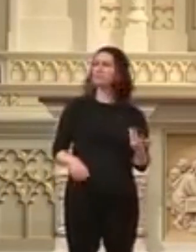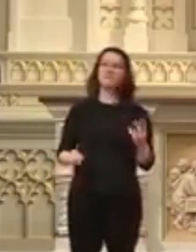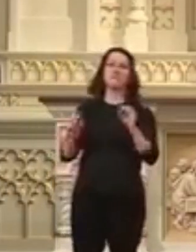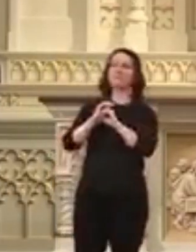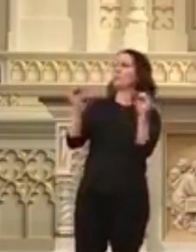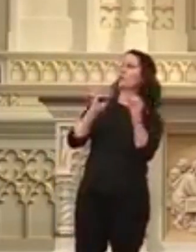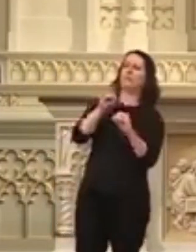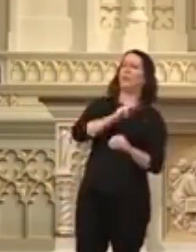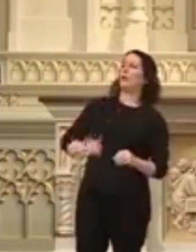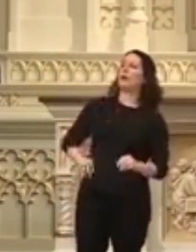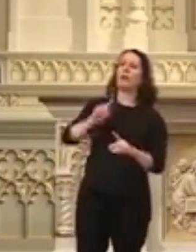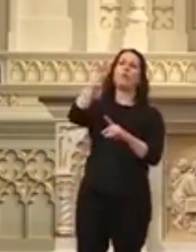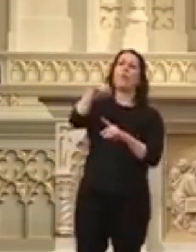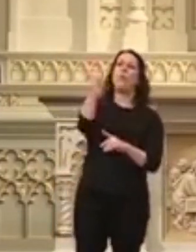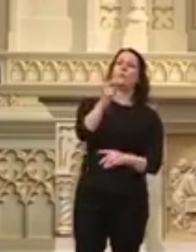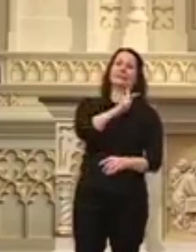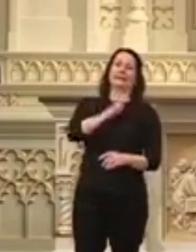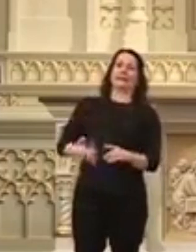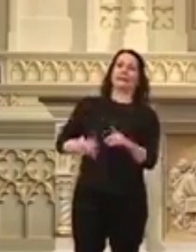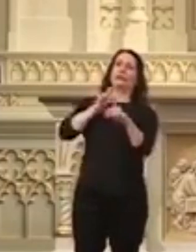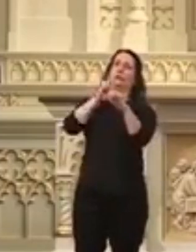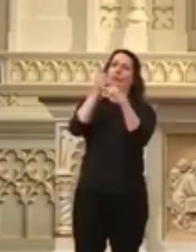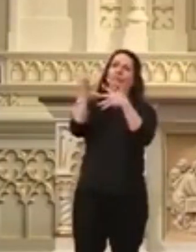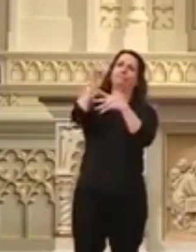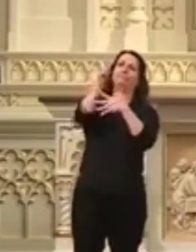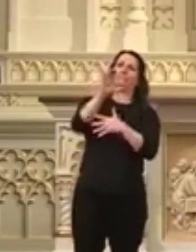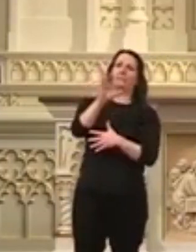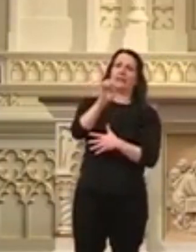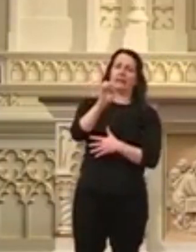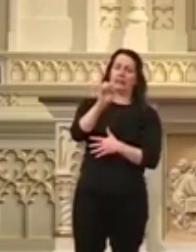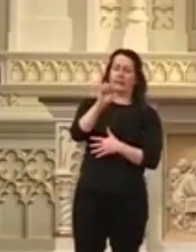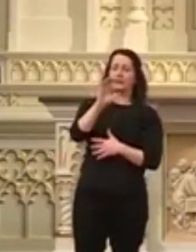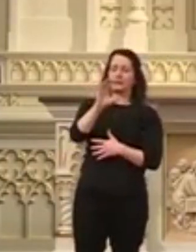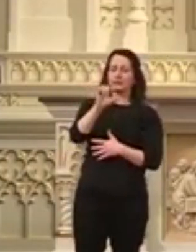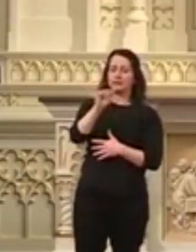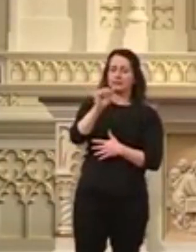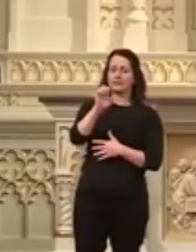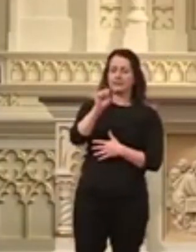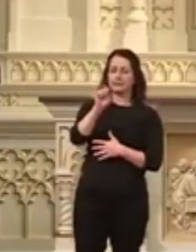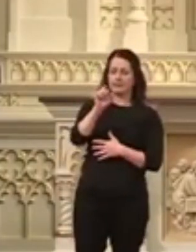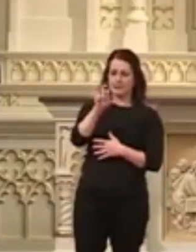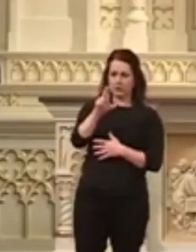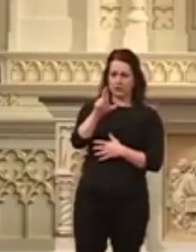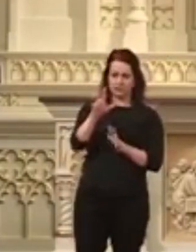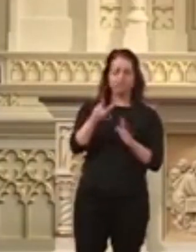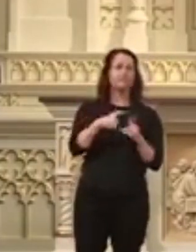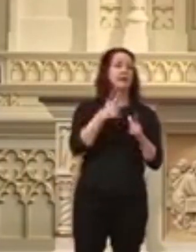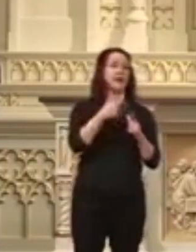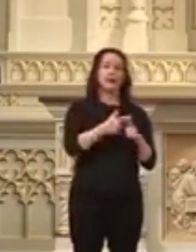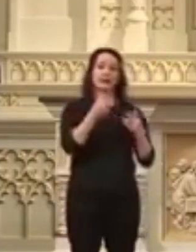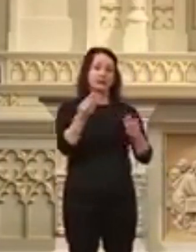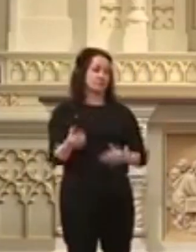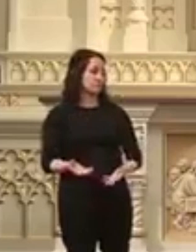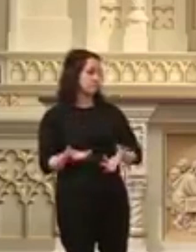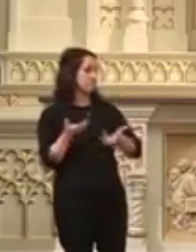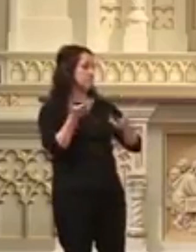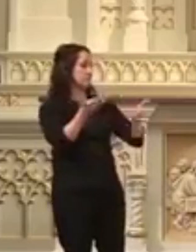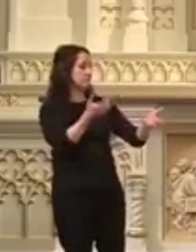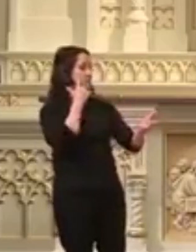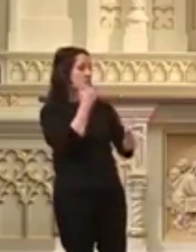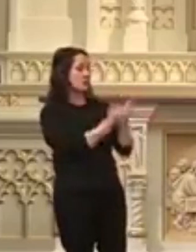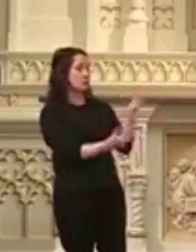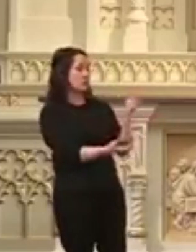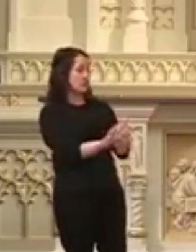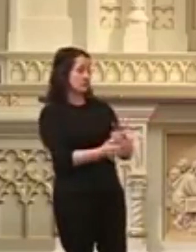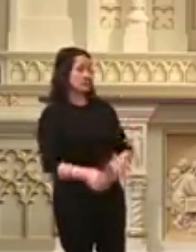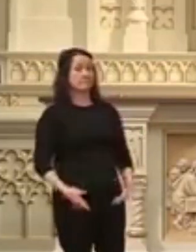but Caesar. Then he handed him over to them to be crucified. So they